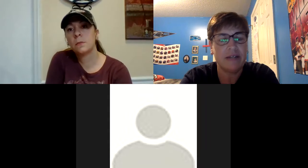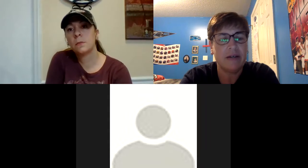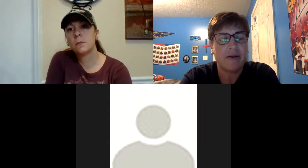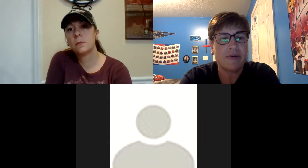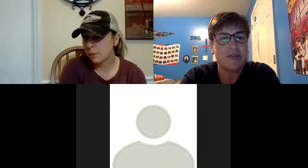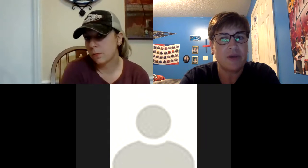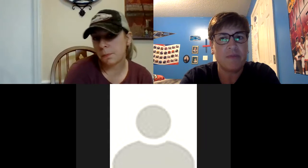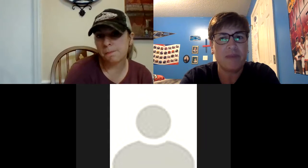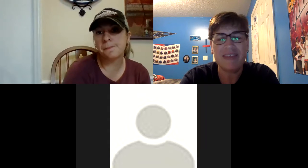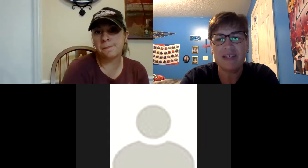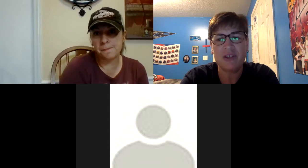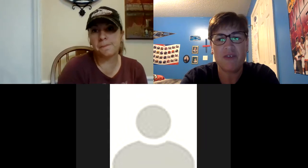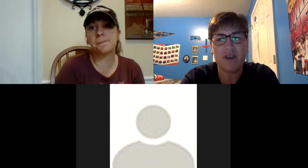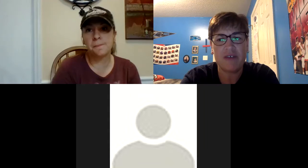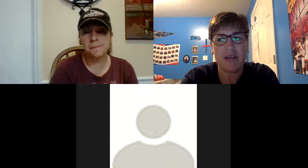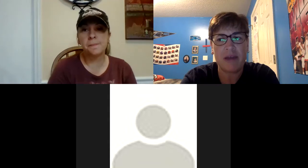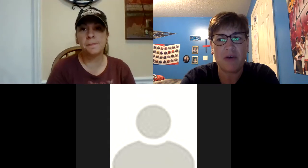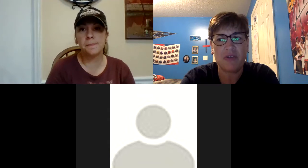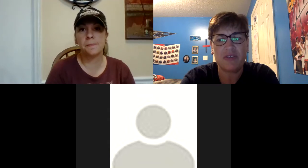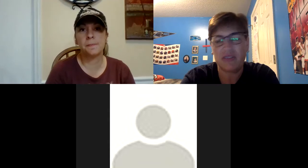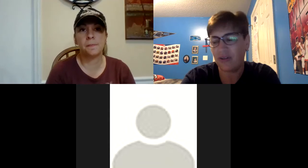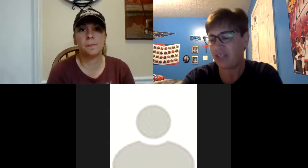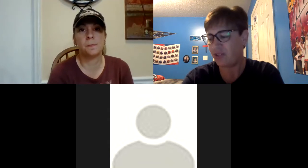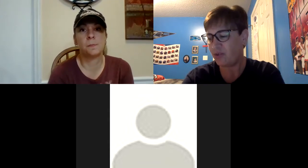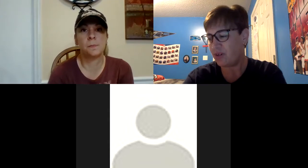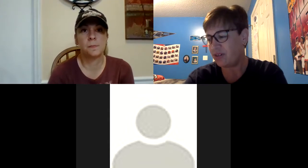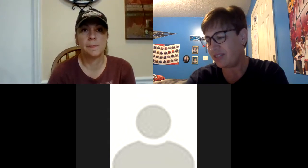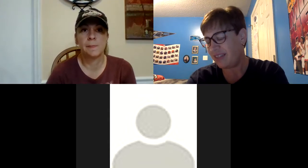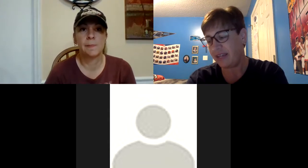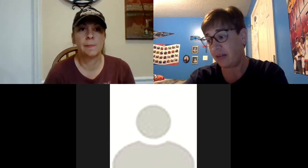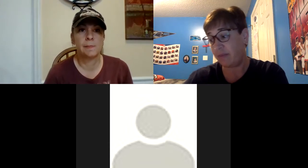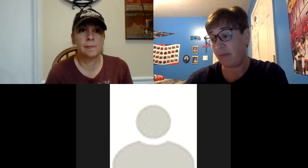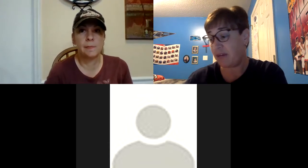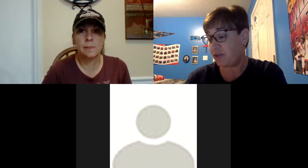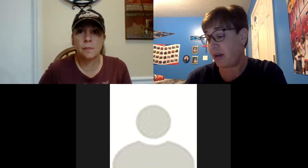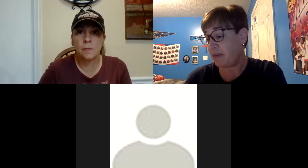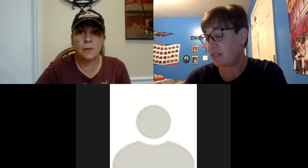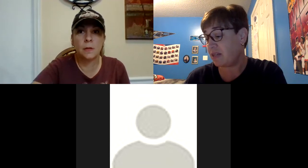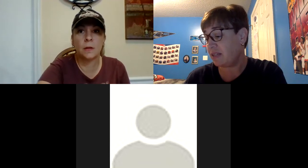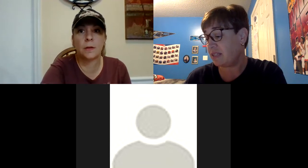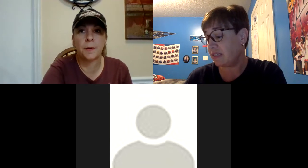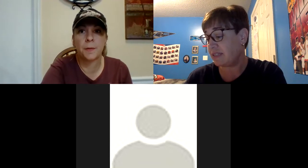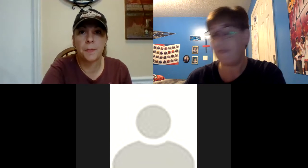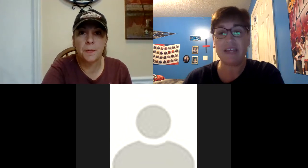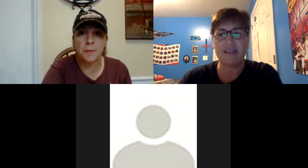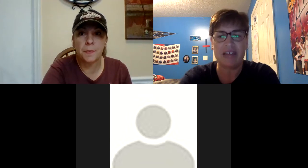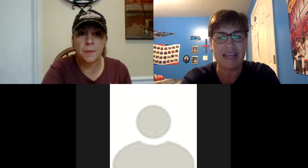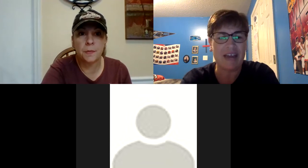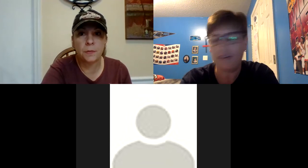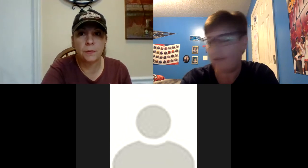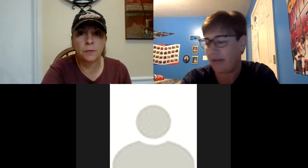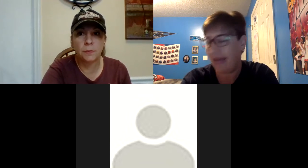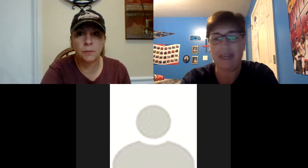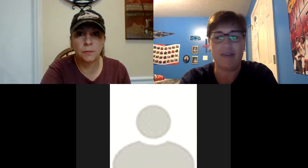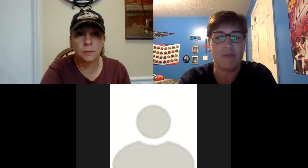already. So, but I think so far I've got about 32 words, I think, and I'm not sure how many is on this list. I feel like I